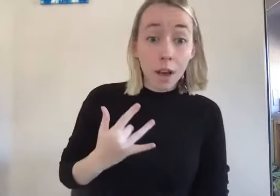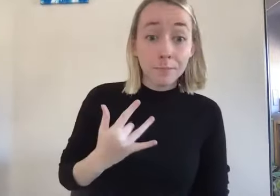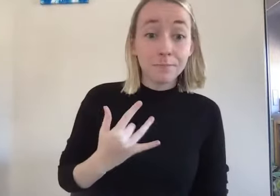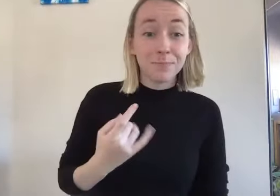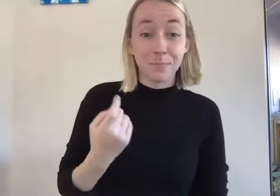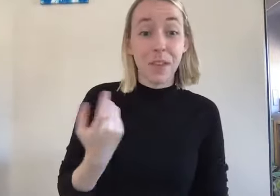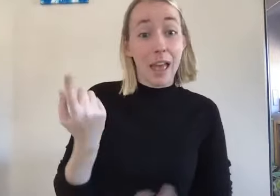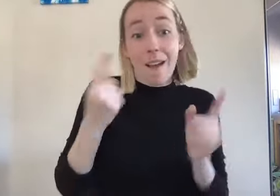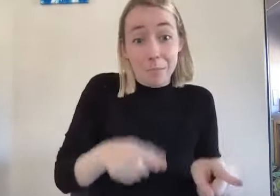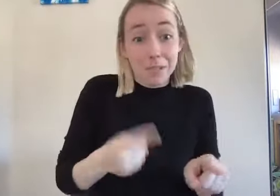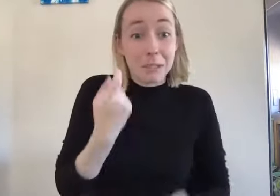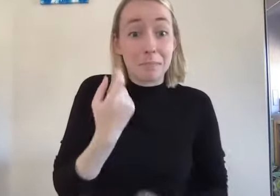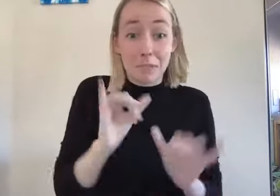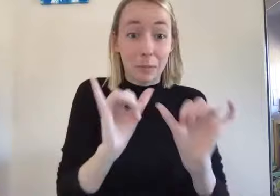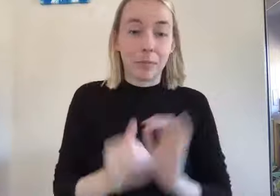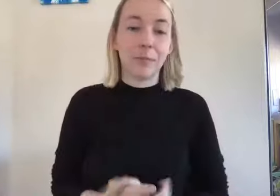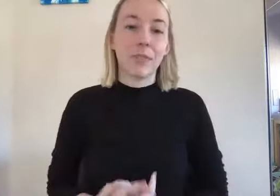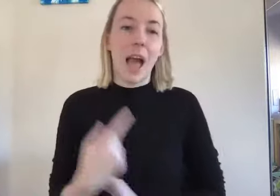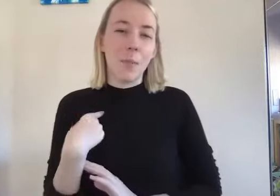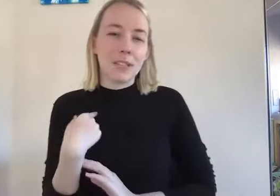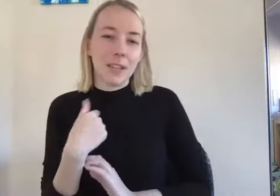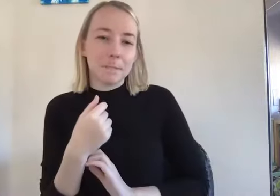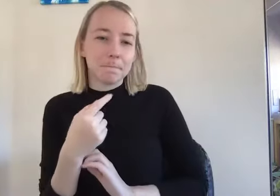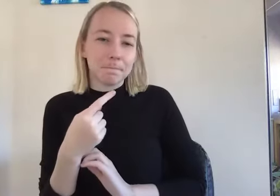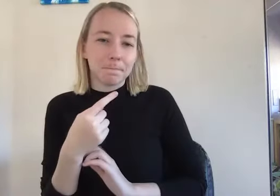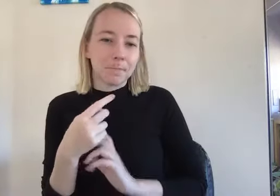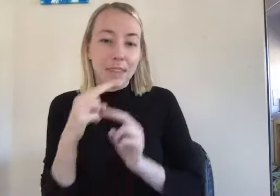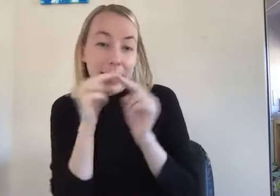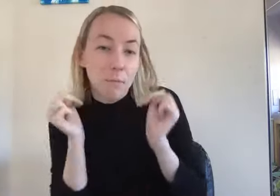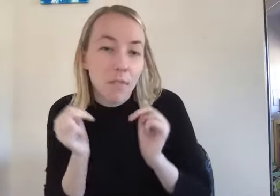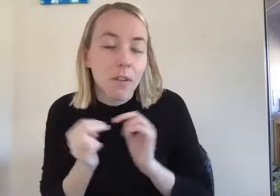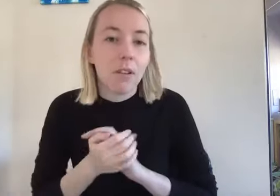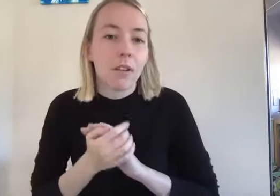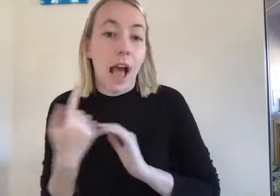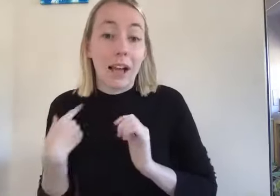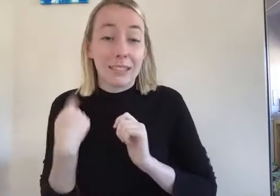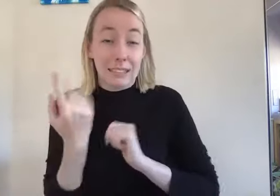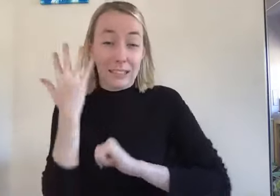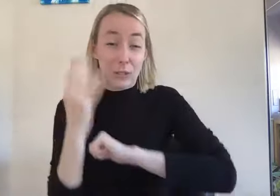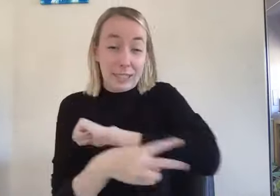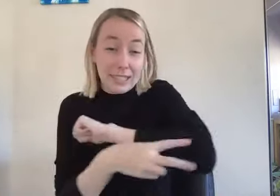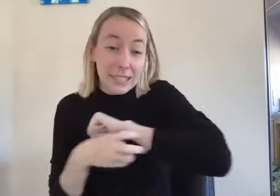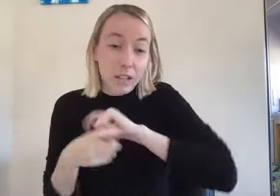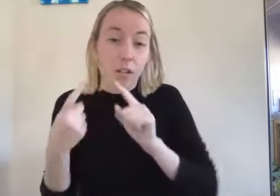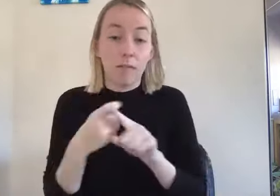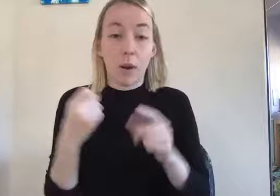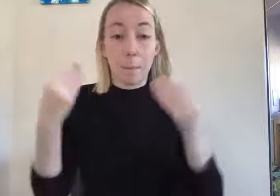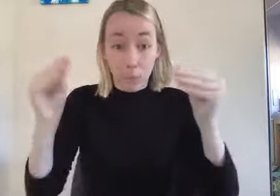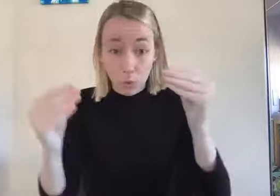because I've made so many. I was a sneak thief. I used to steal we have a chain of